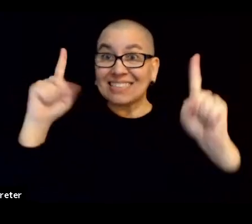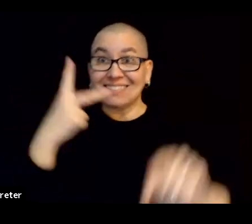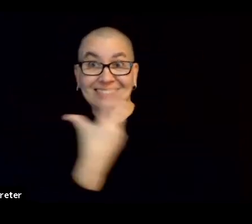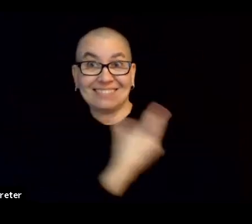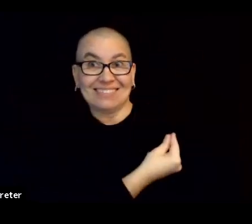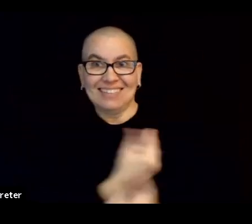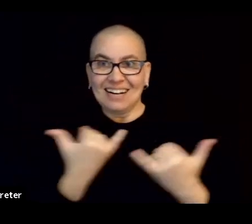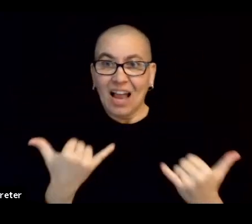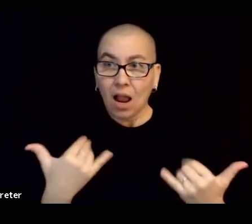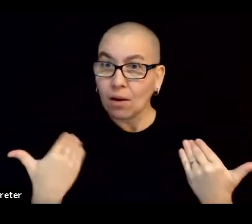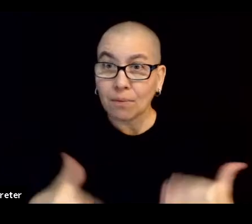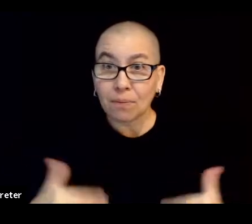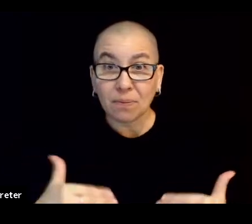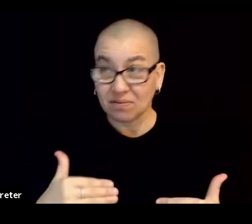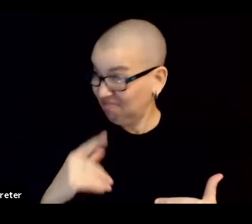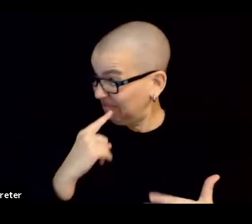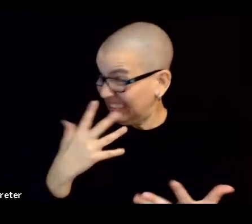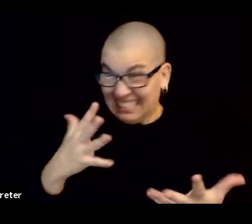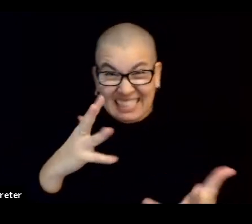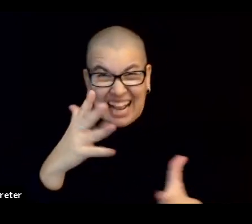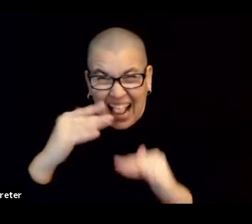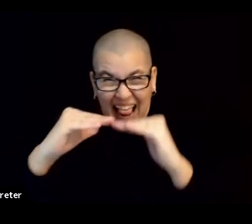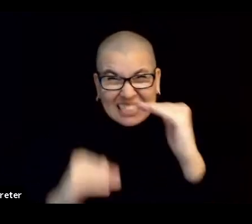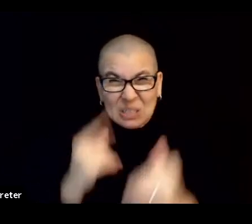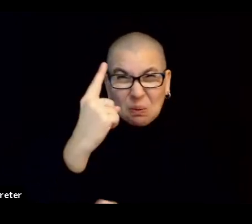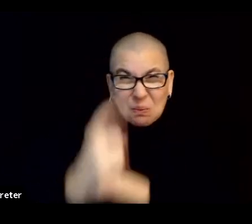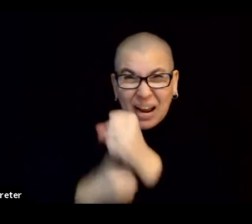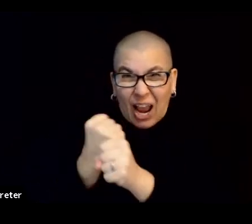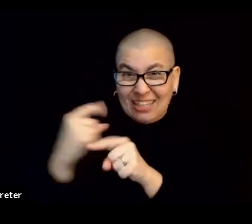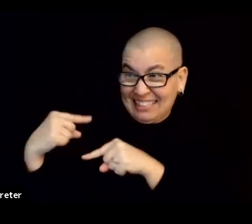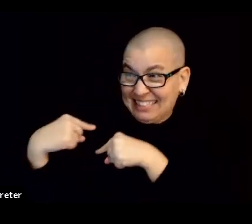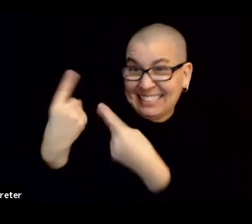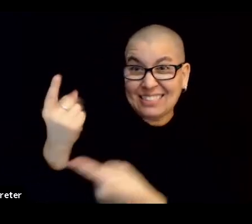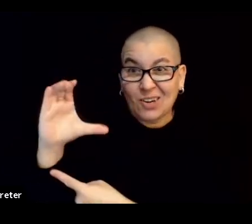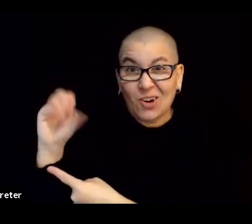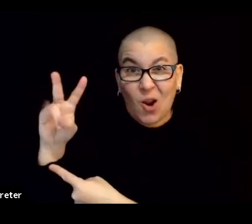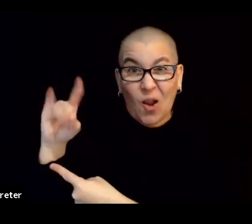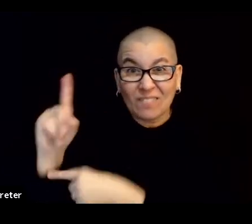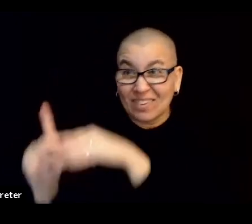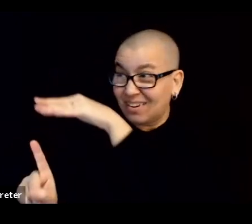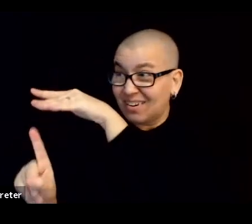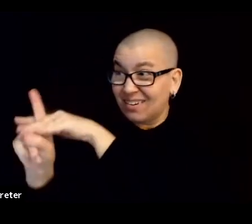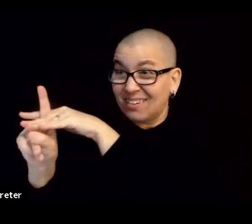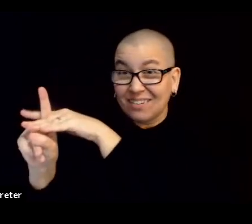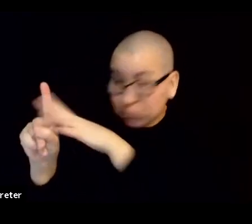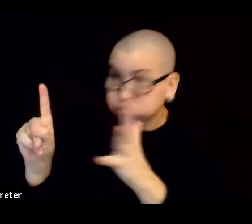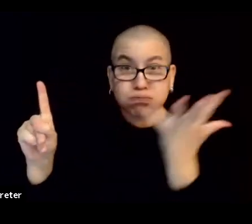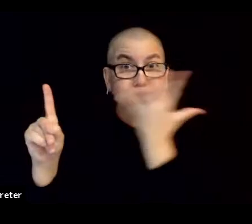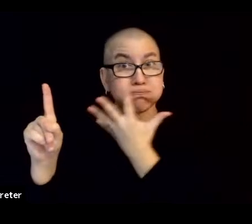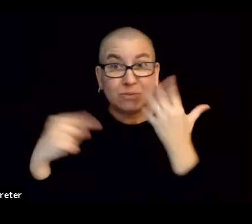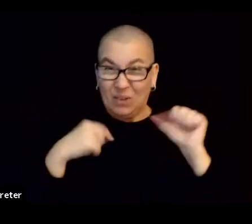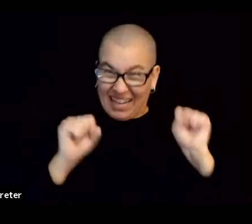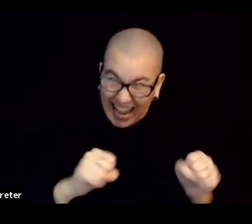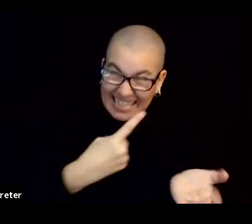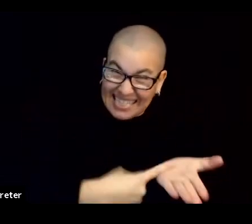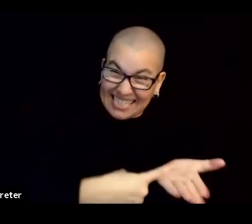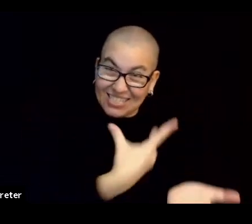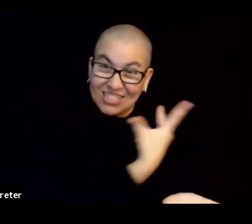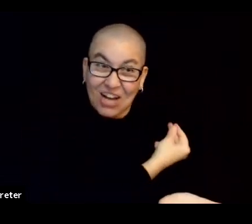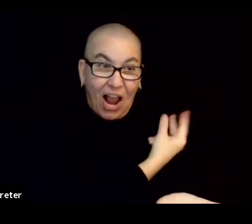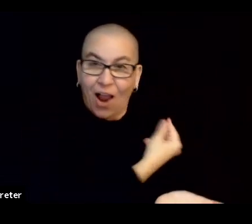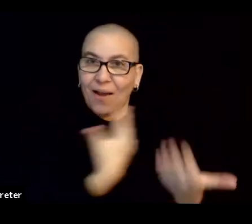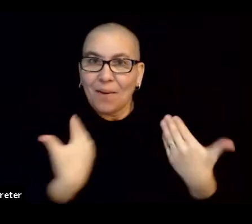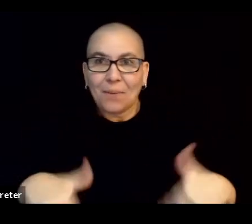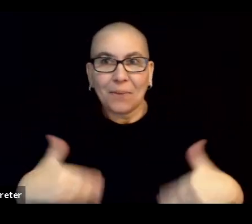1 year to the day that the first case of this new disease showed up in the United States. It's just a phenomenal scientific